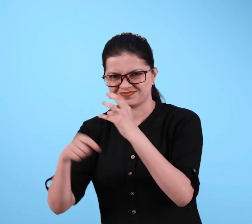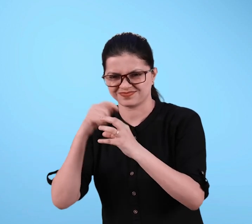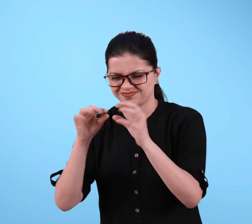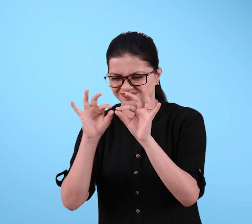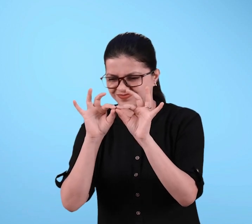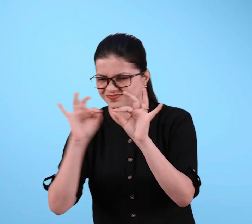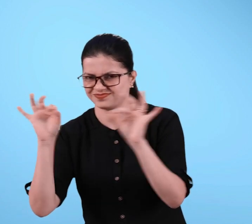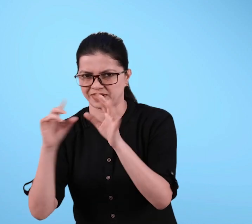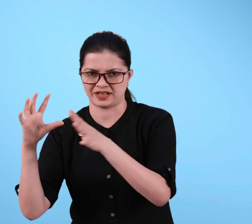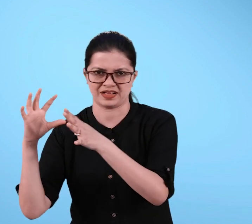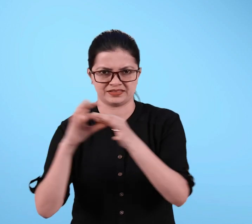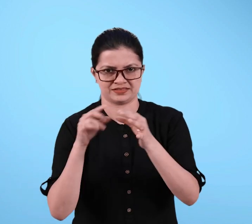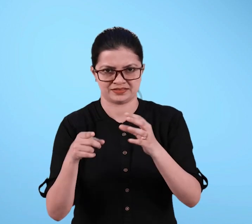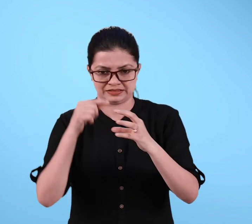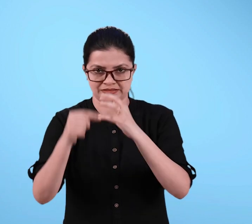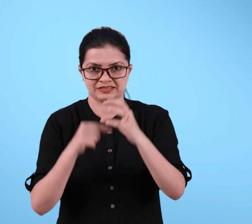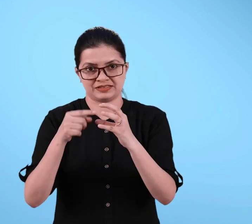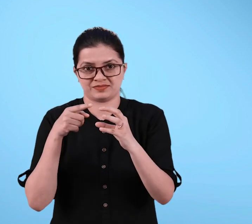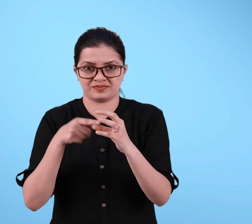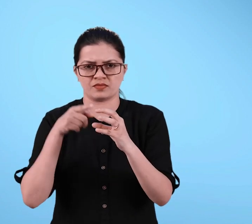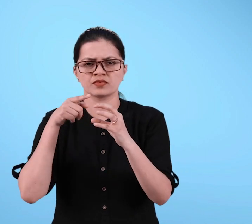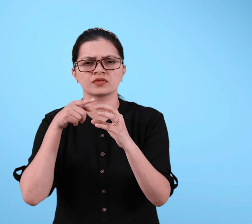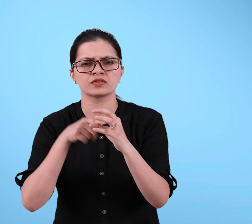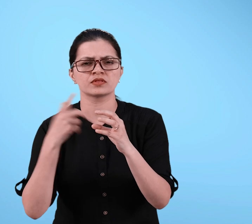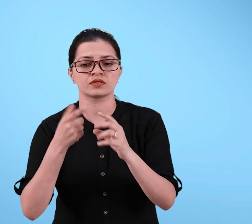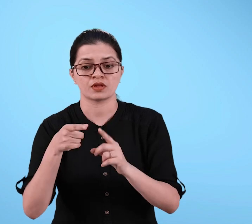Under the supervision of your teacher or parents.